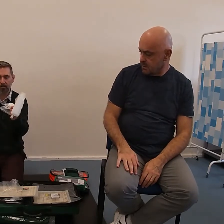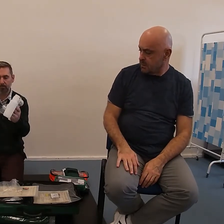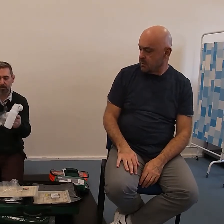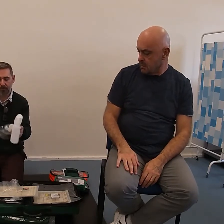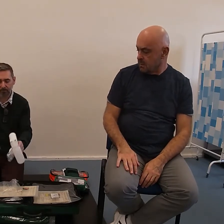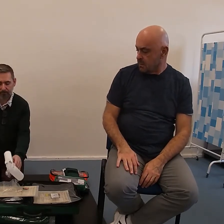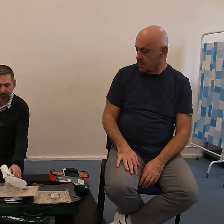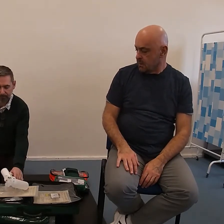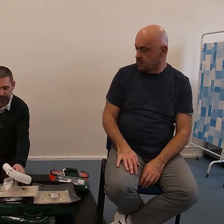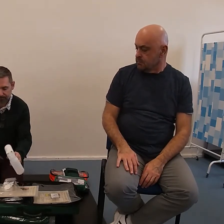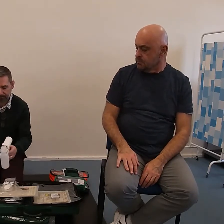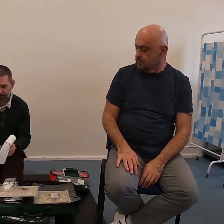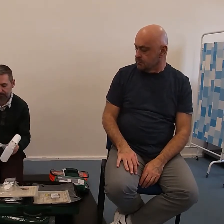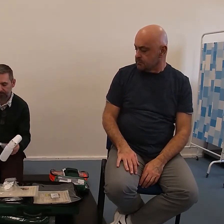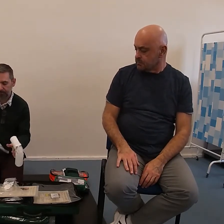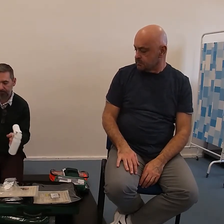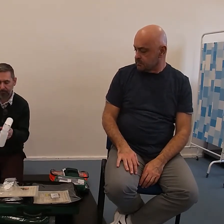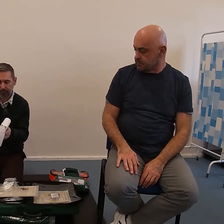other items.